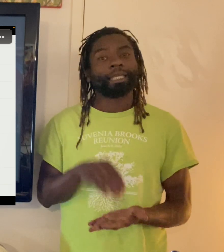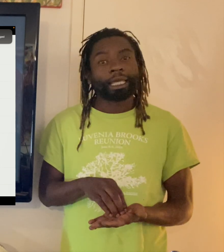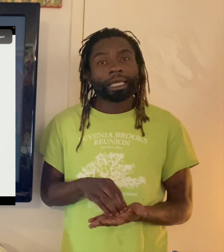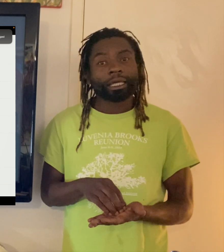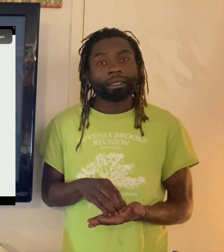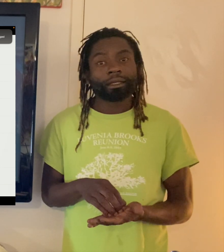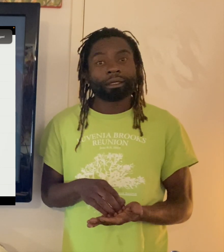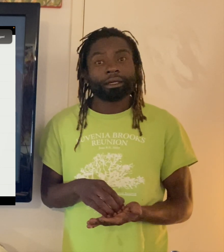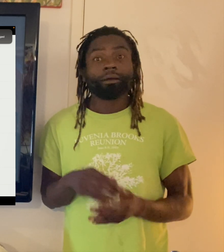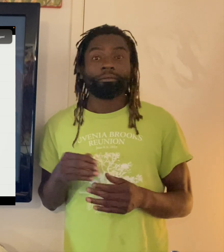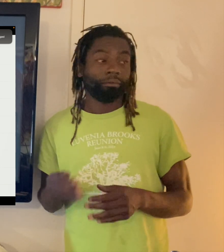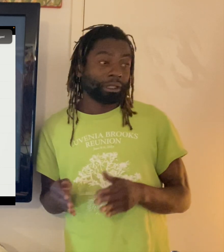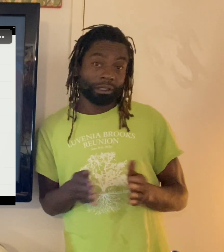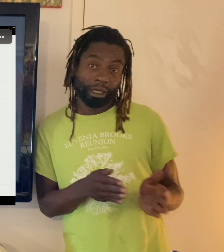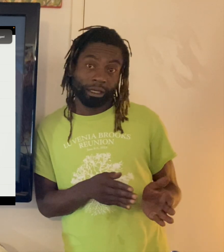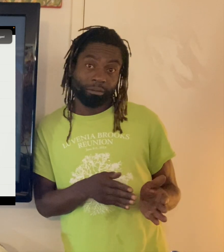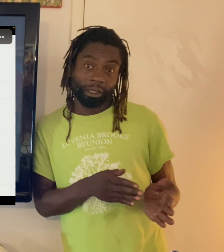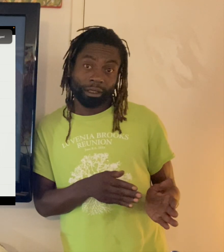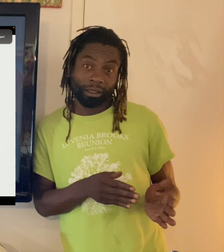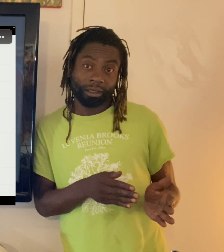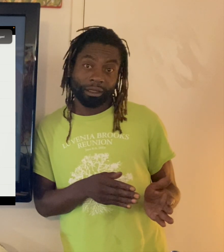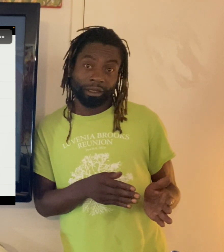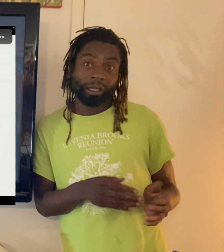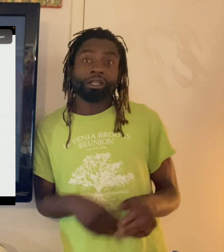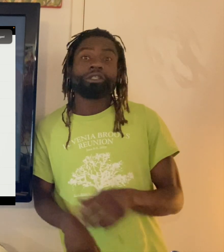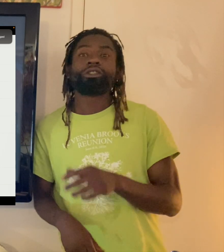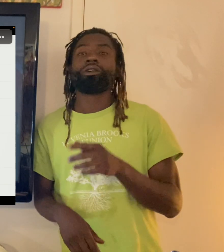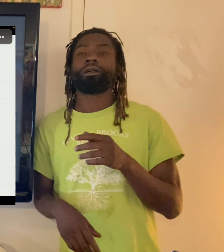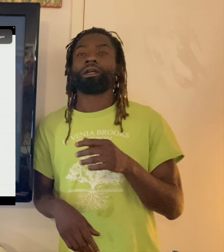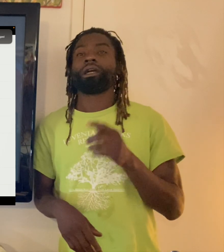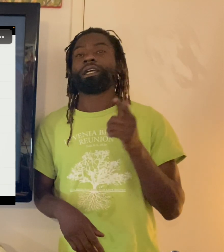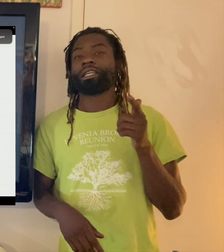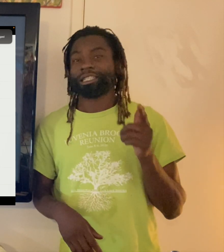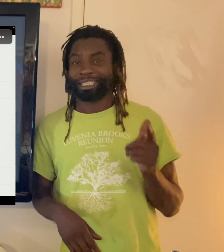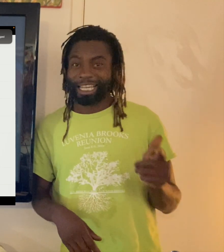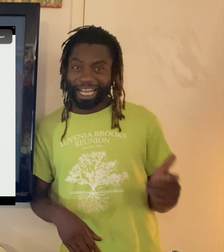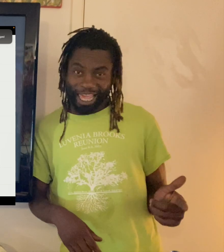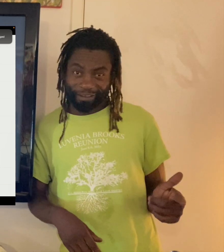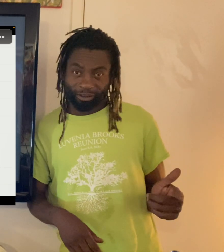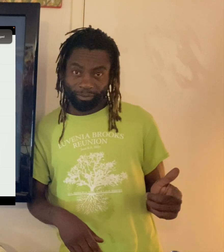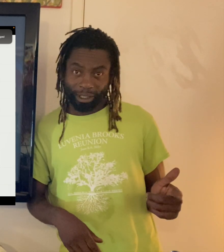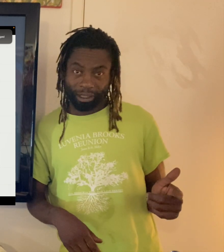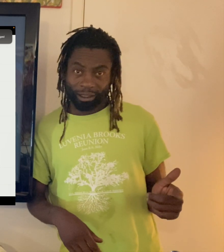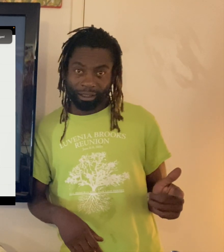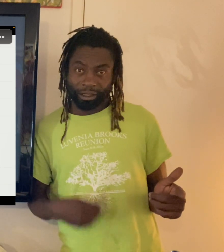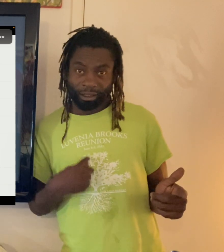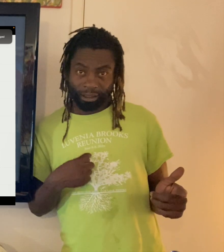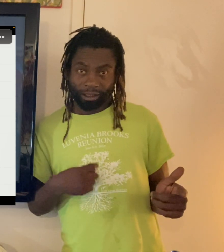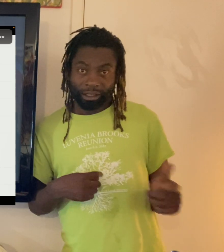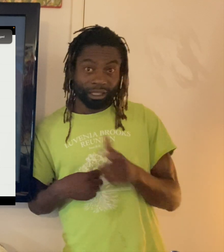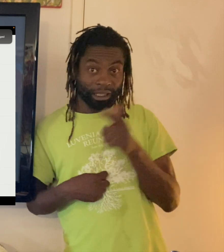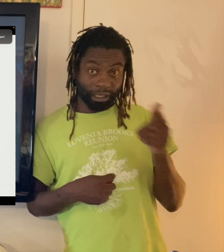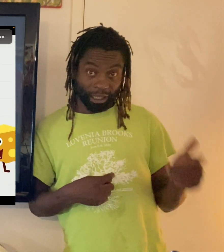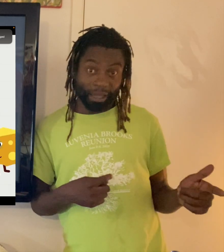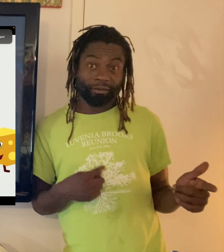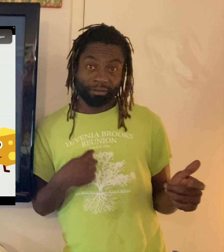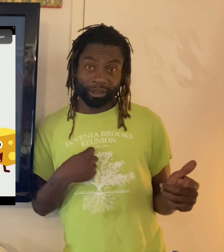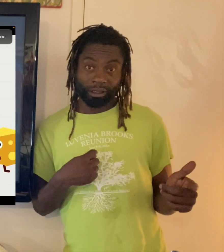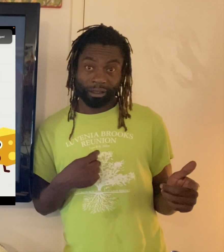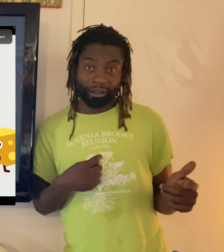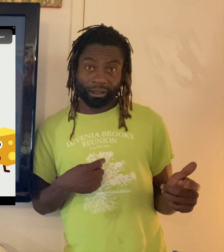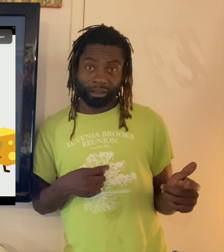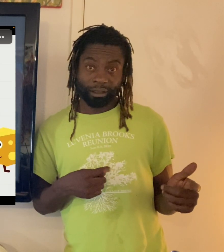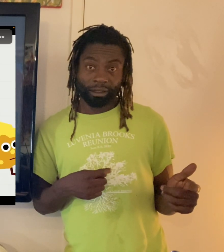Again, the monster is beside me. You can also say the monster is to the left of me. To the left